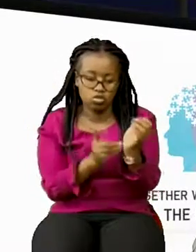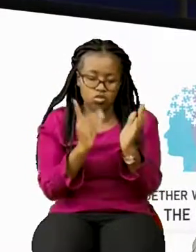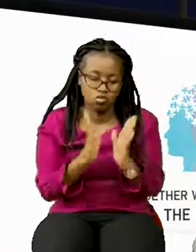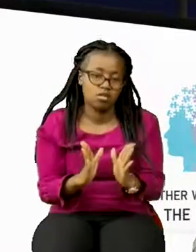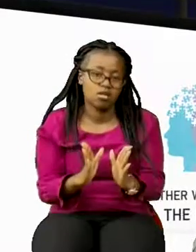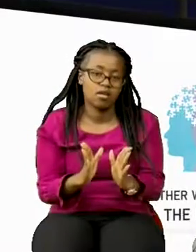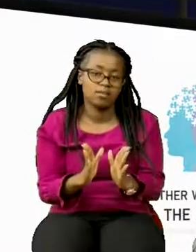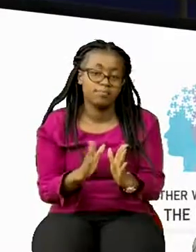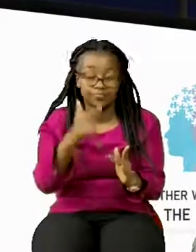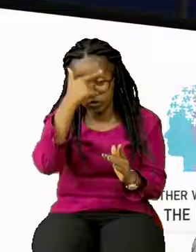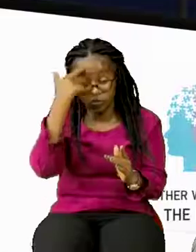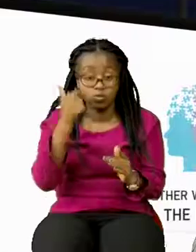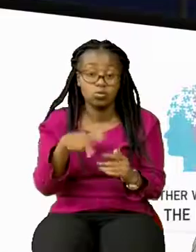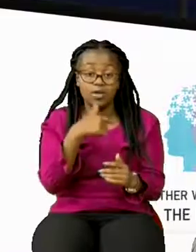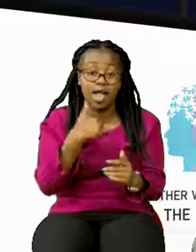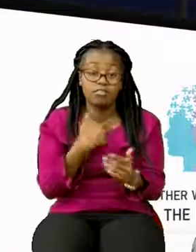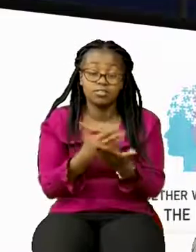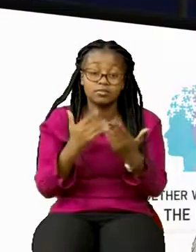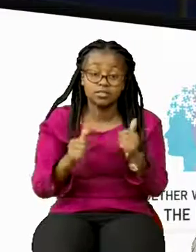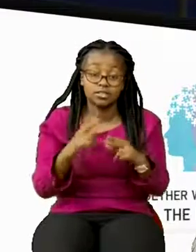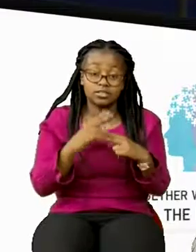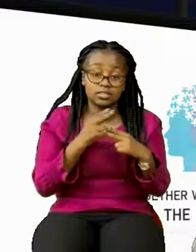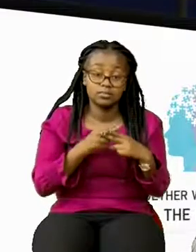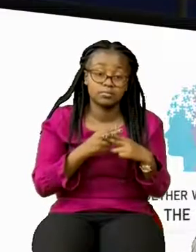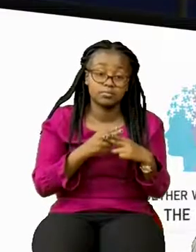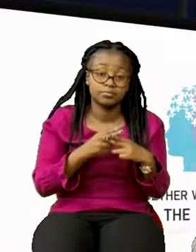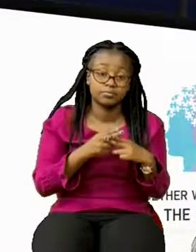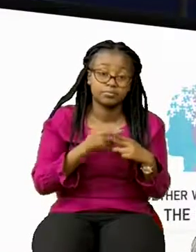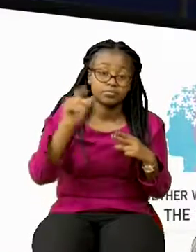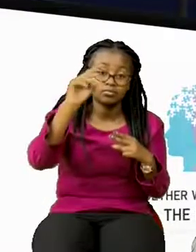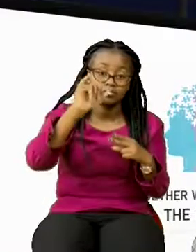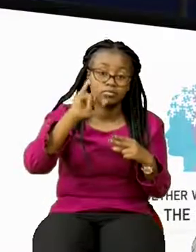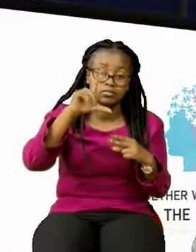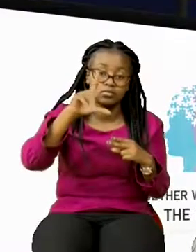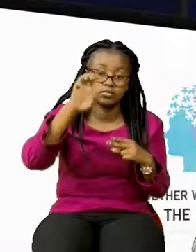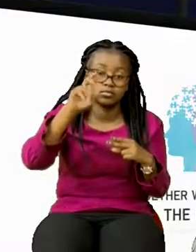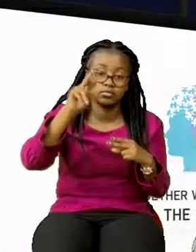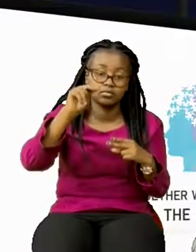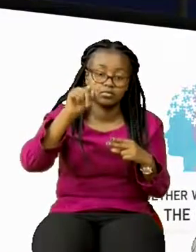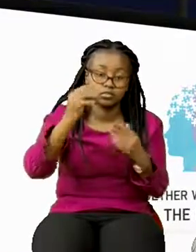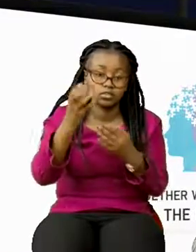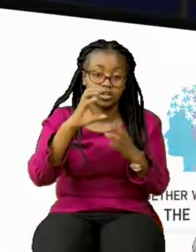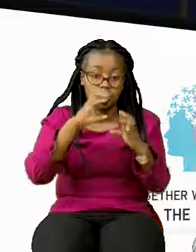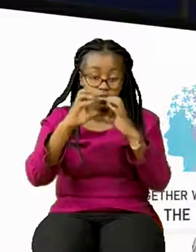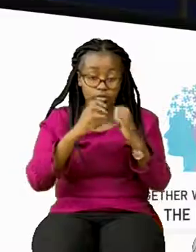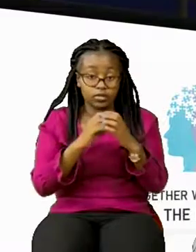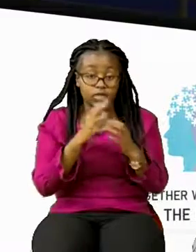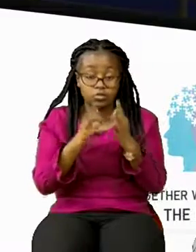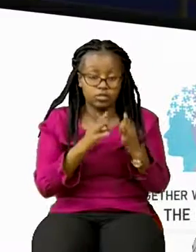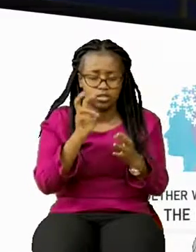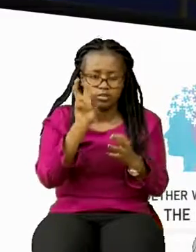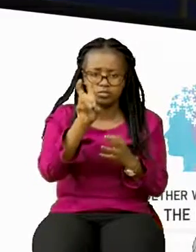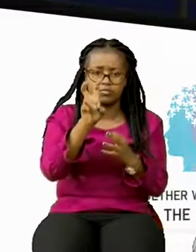to a neurologist, because we also have something called silent convulsions. If you note that your child just